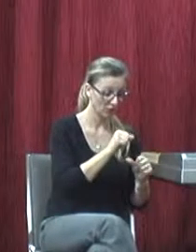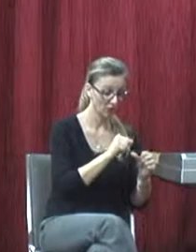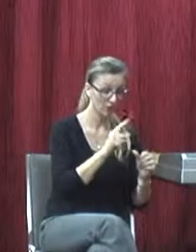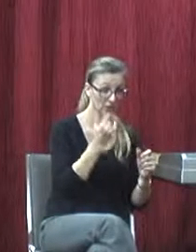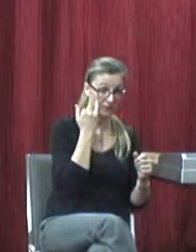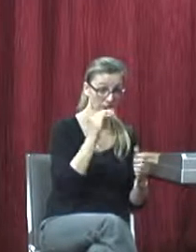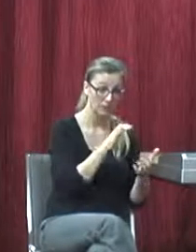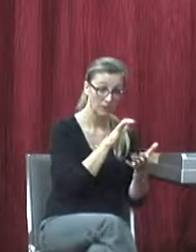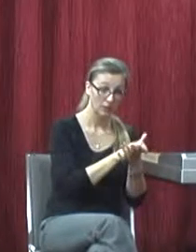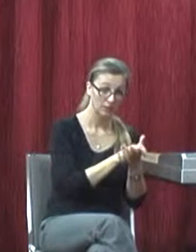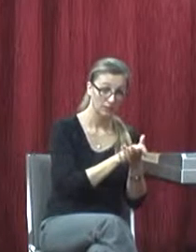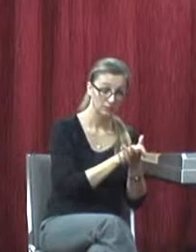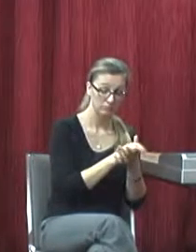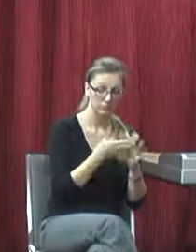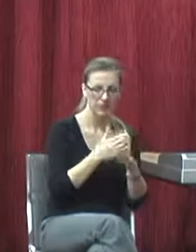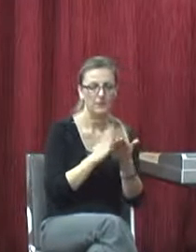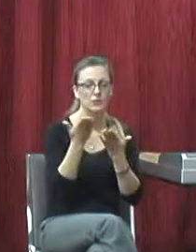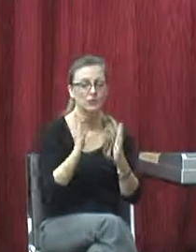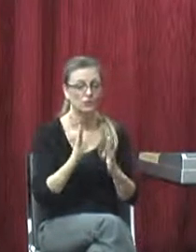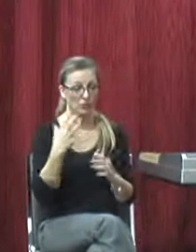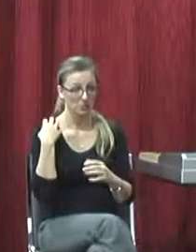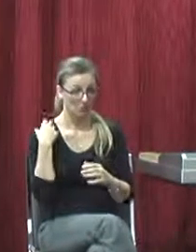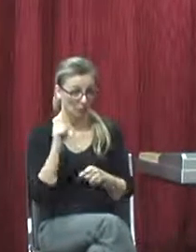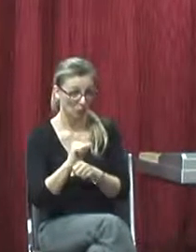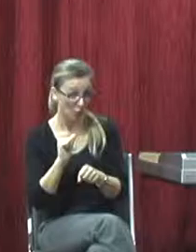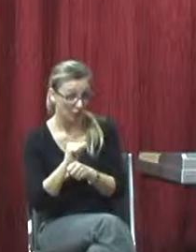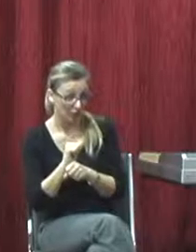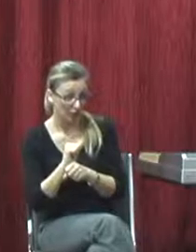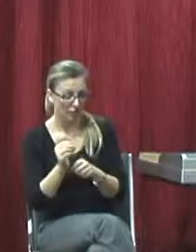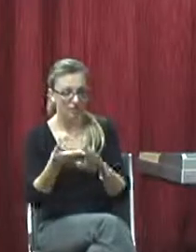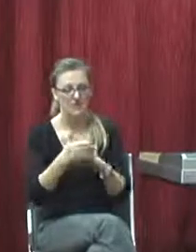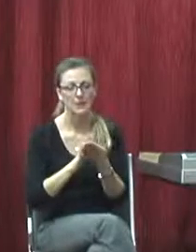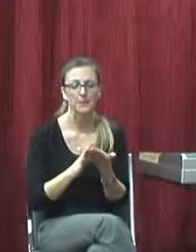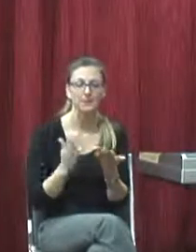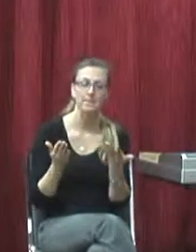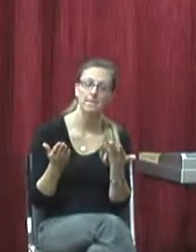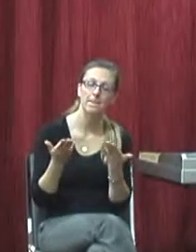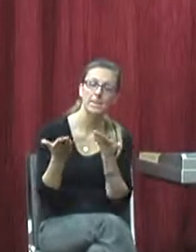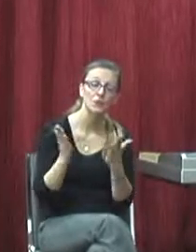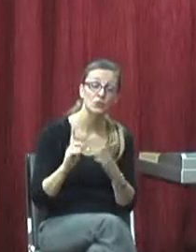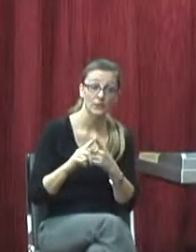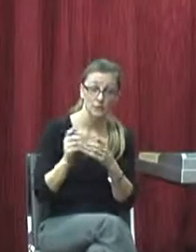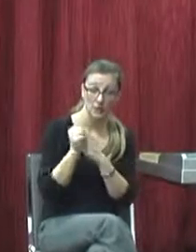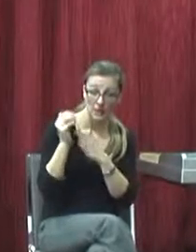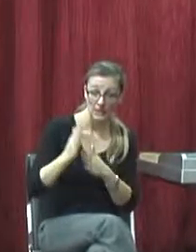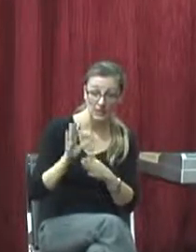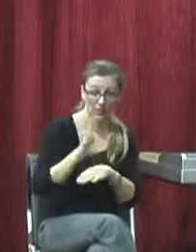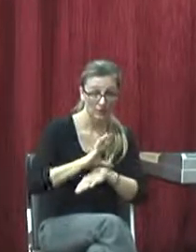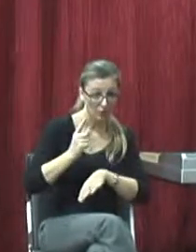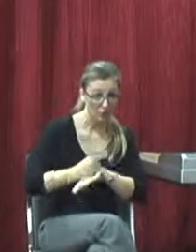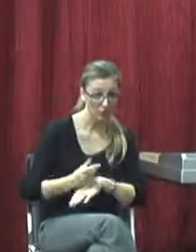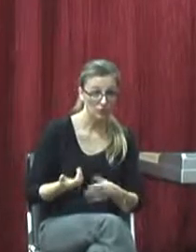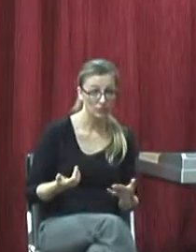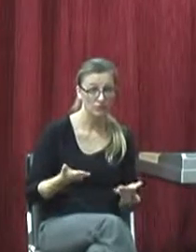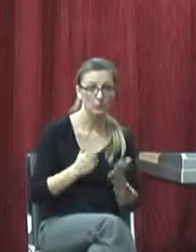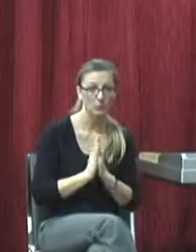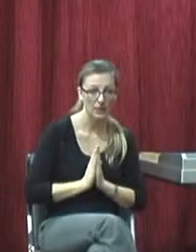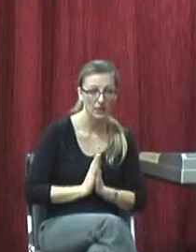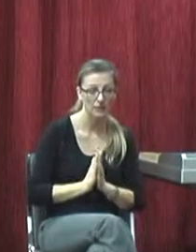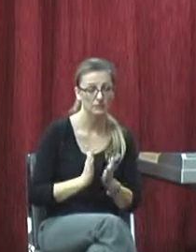Be a servant to your boss at work. Be a servant to a leader in the congregation.